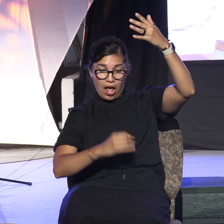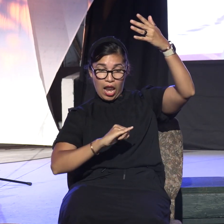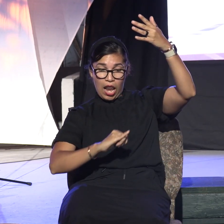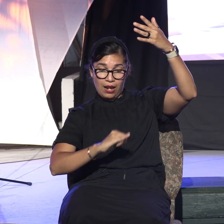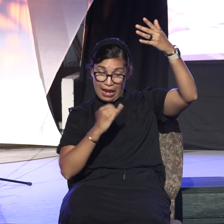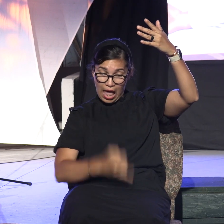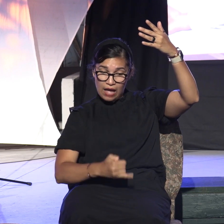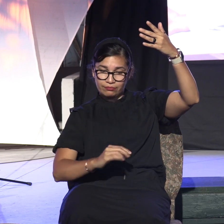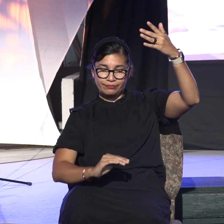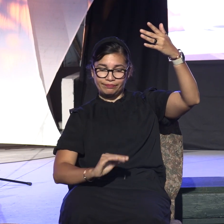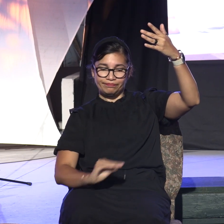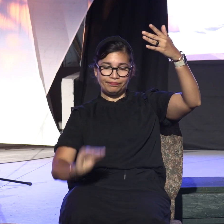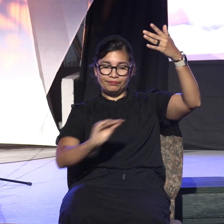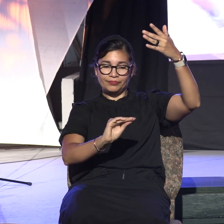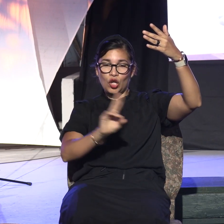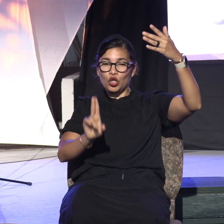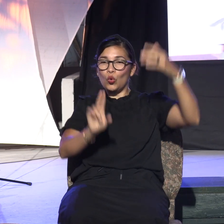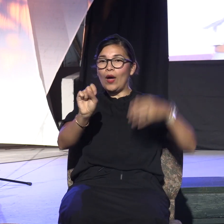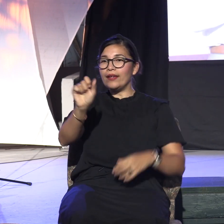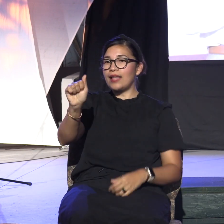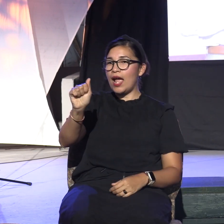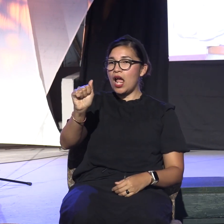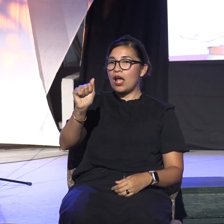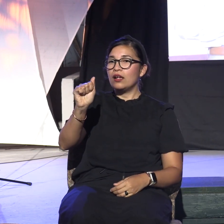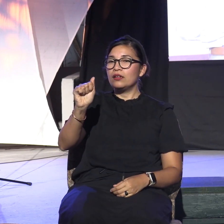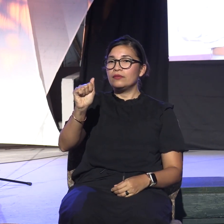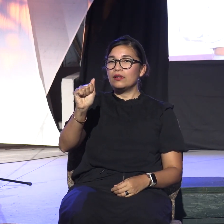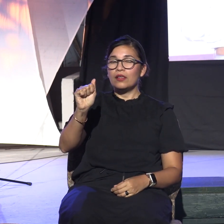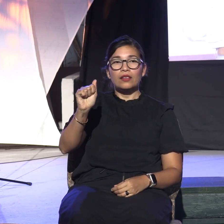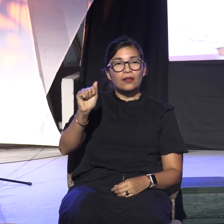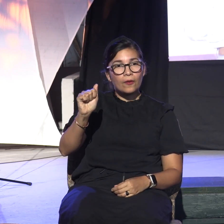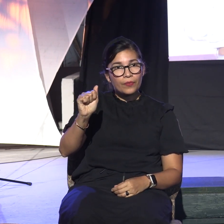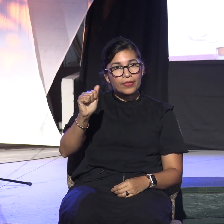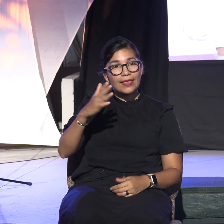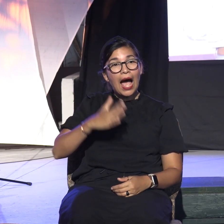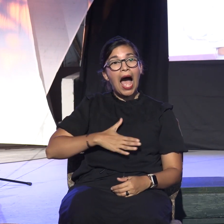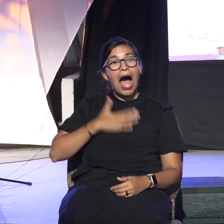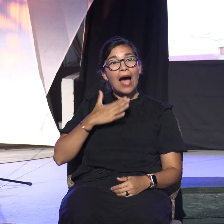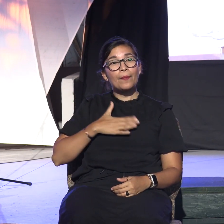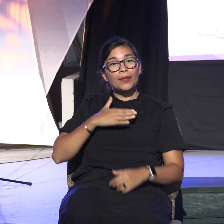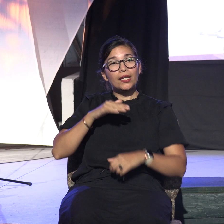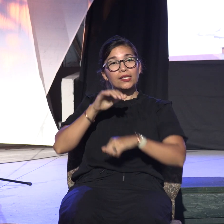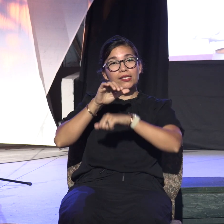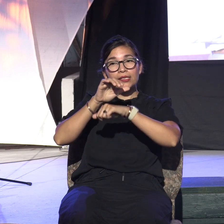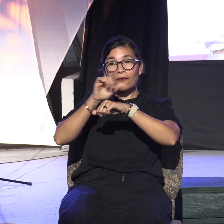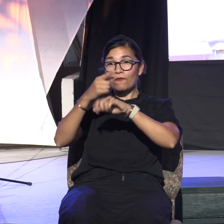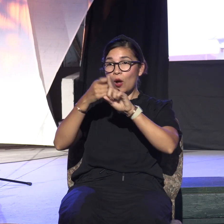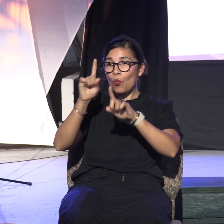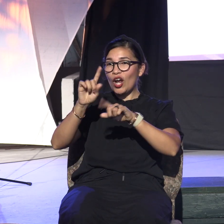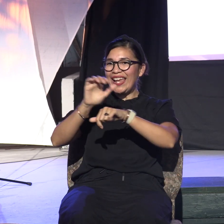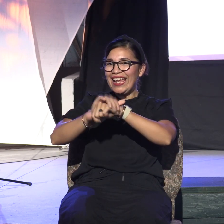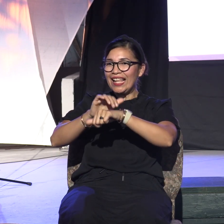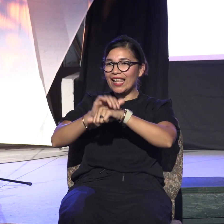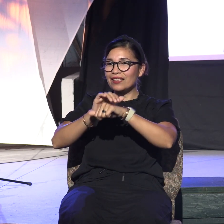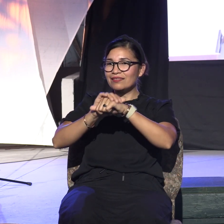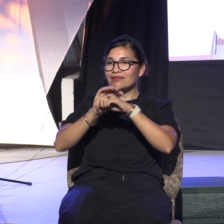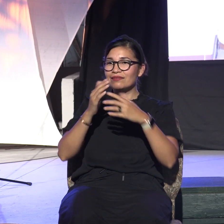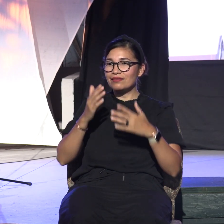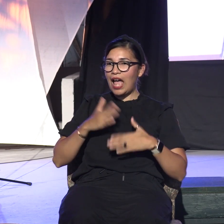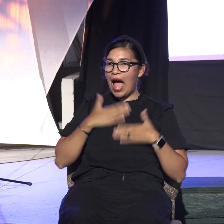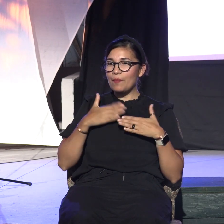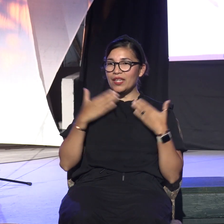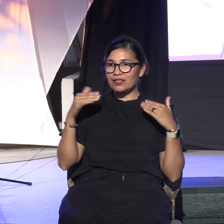William Falk, in the Week Journal, gives this commentary on that study. He